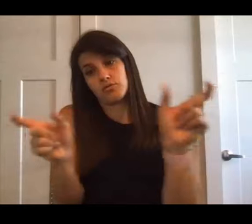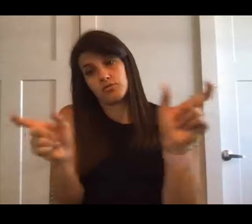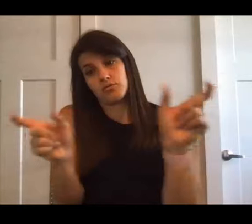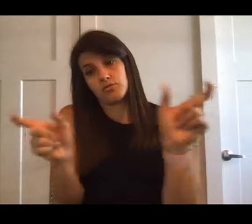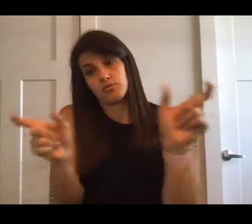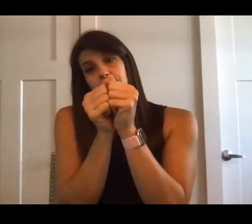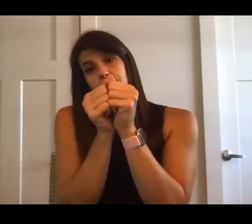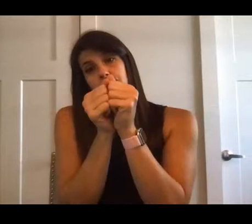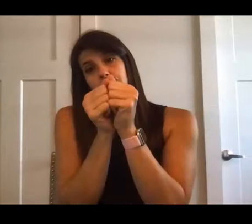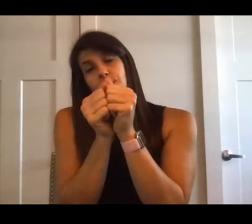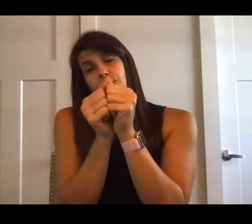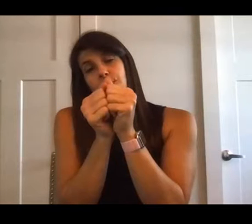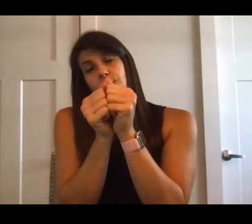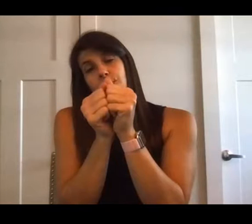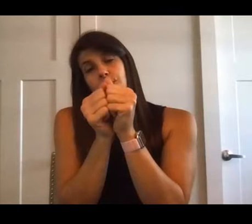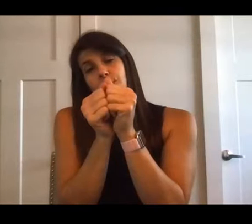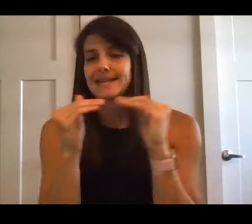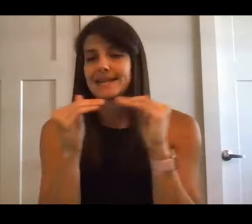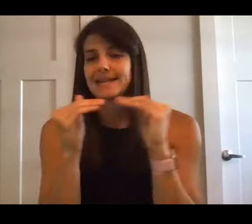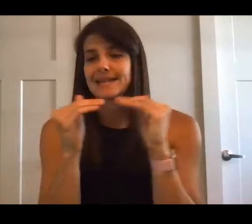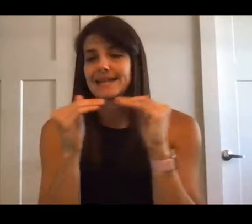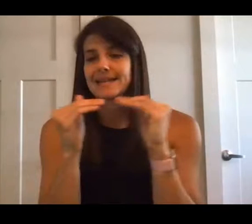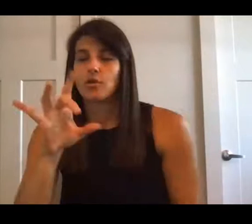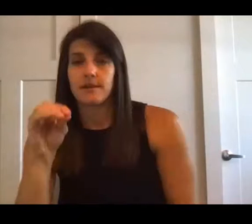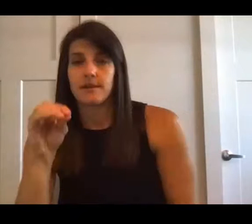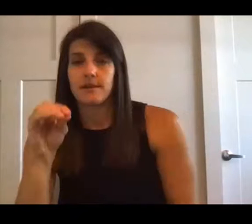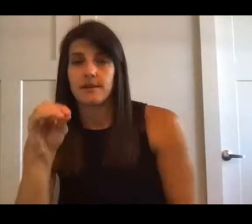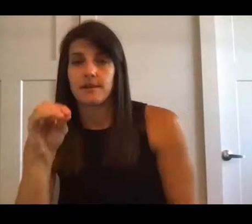if I subtract 75